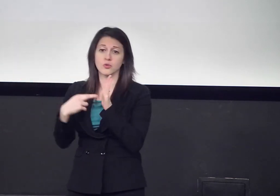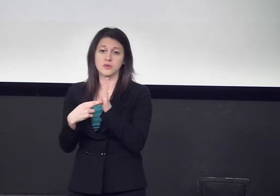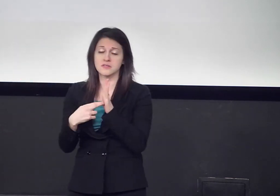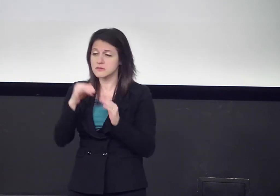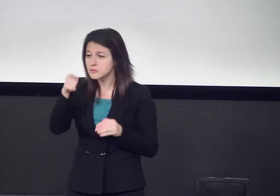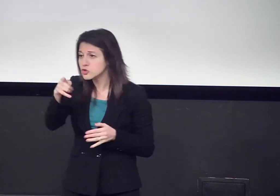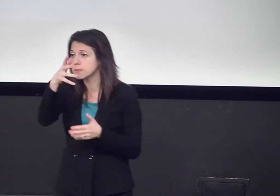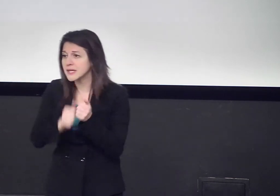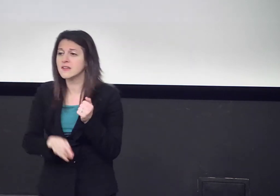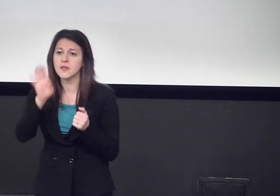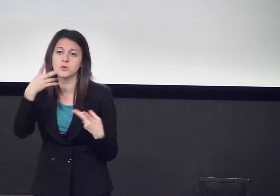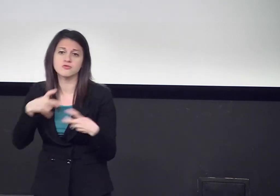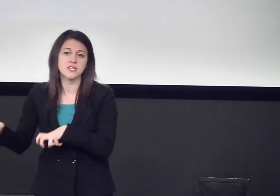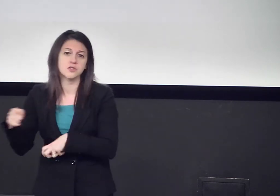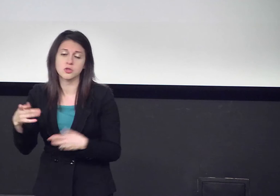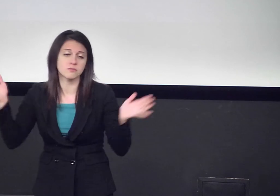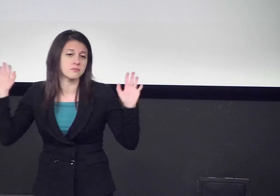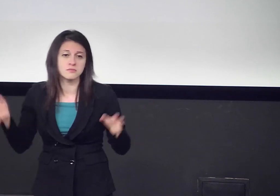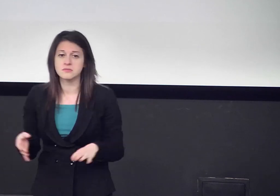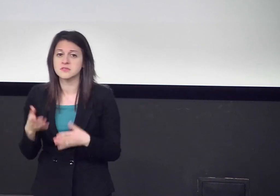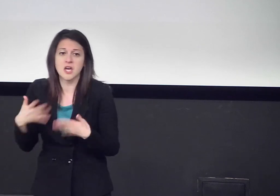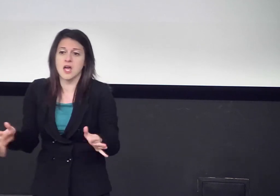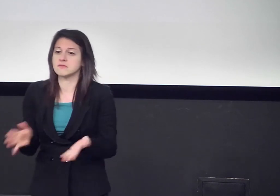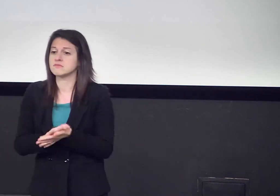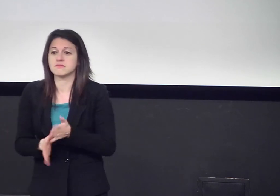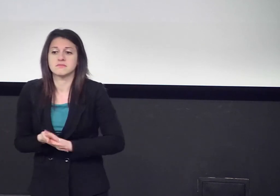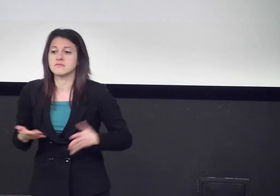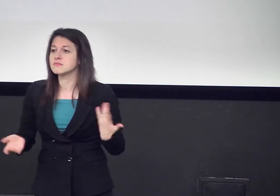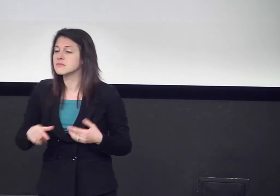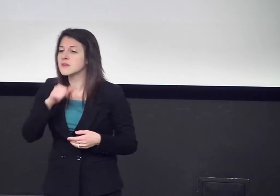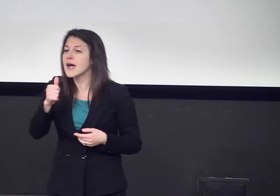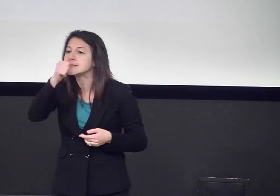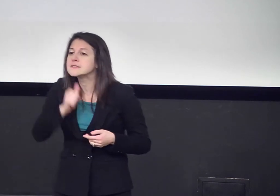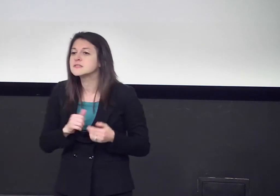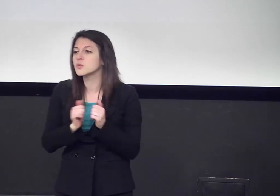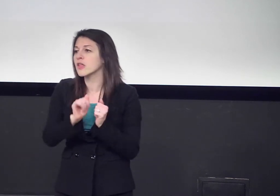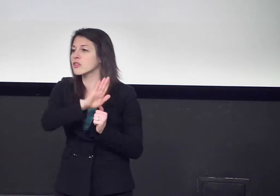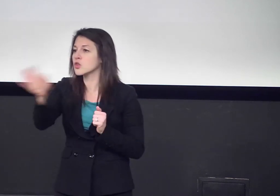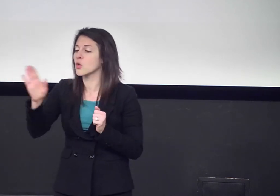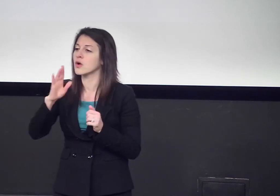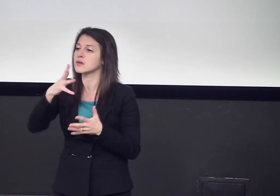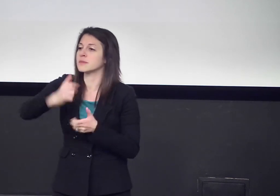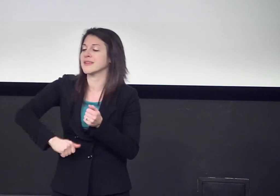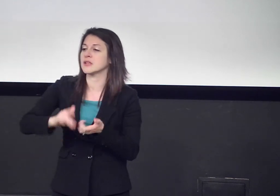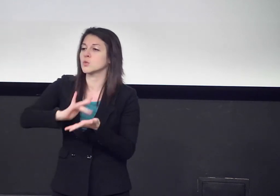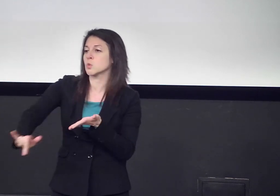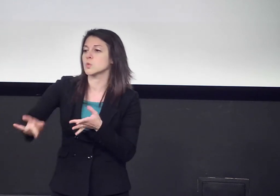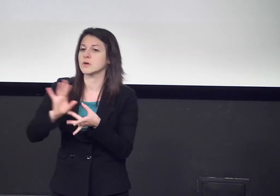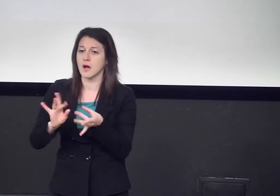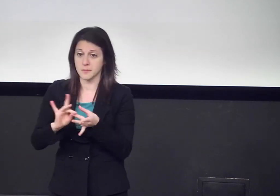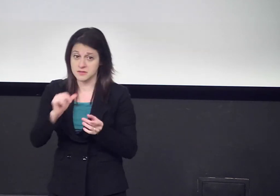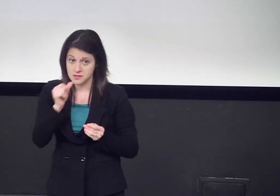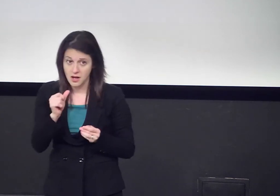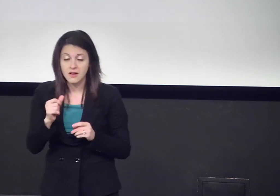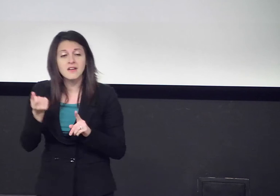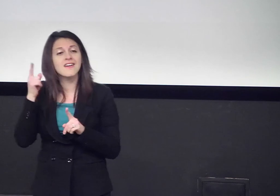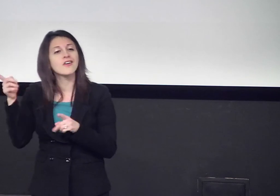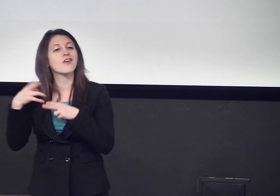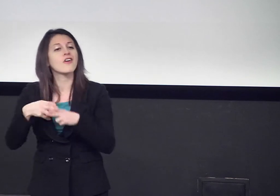rules. And this person said, I don't care what the rules say, this does not allow somebody to be angry or rude to me,